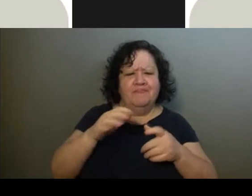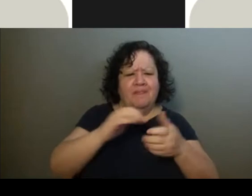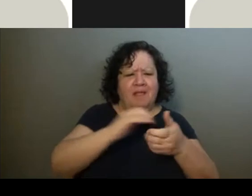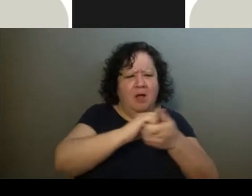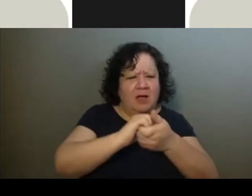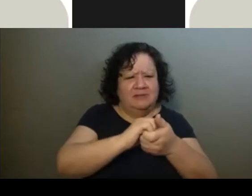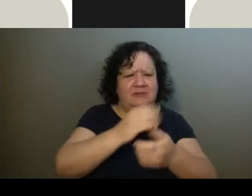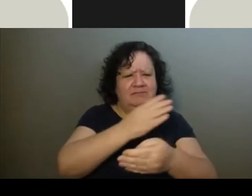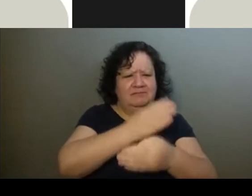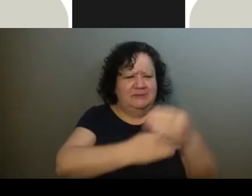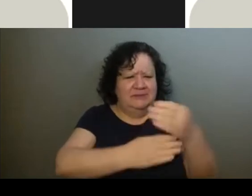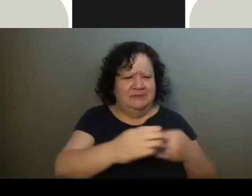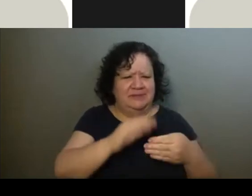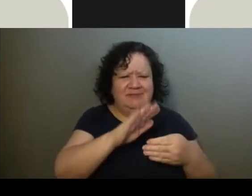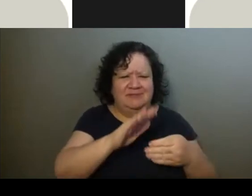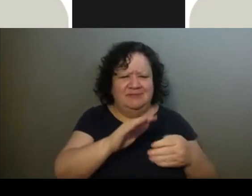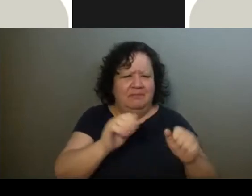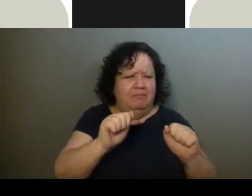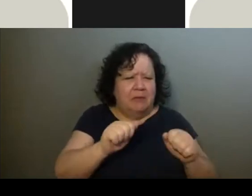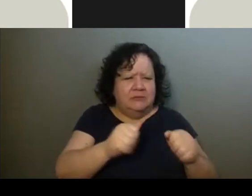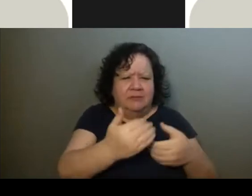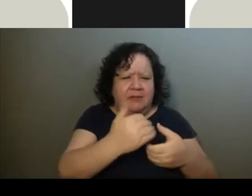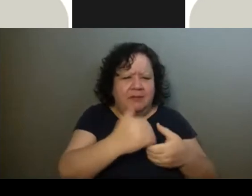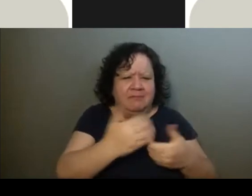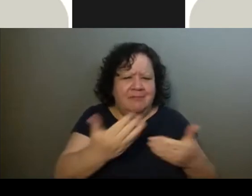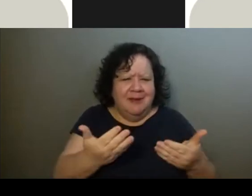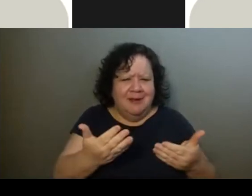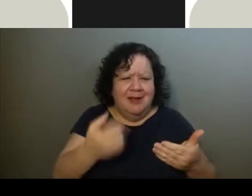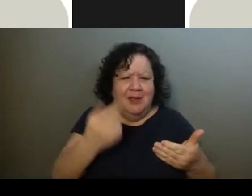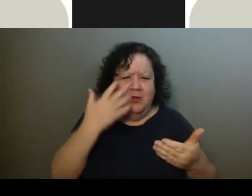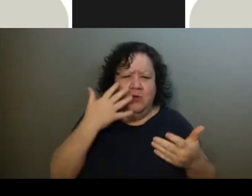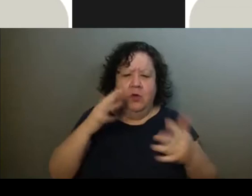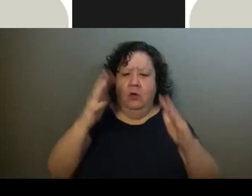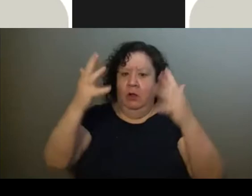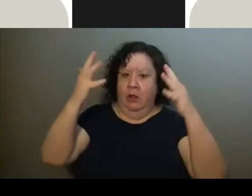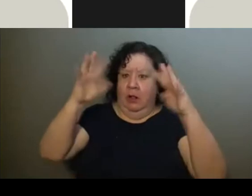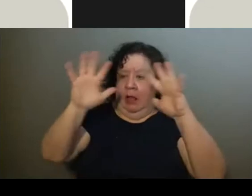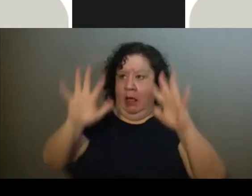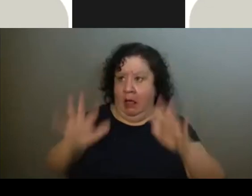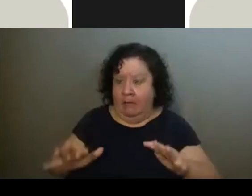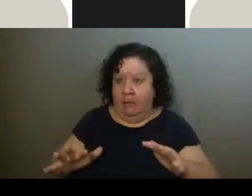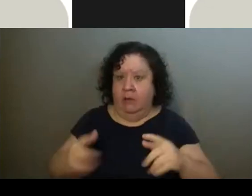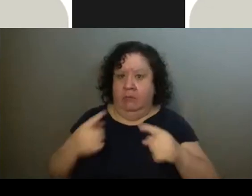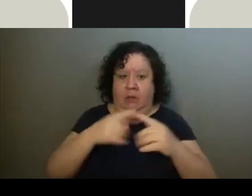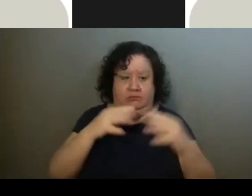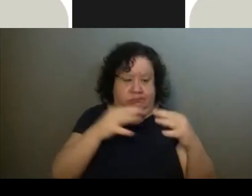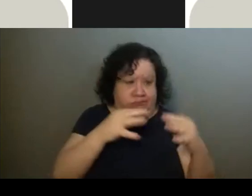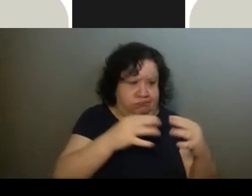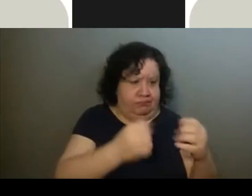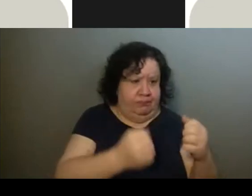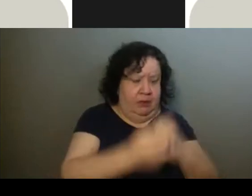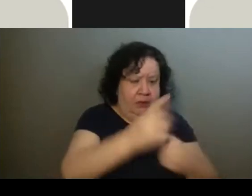the disasters have changed their shape. We have not so many